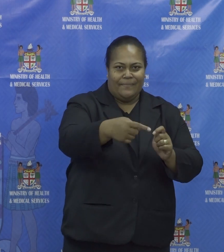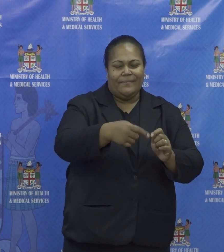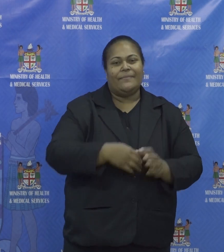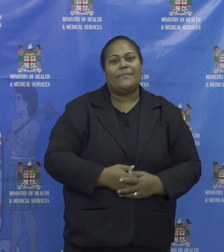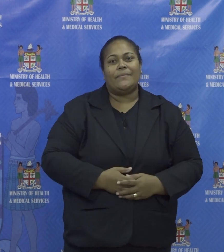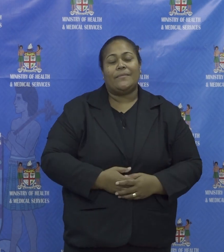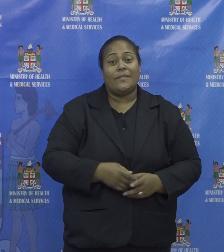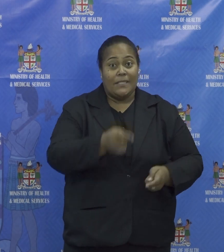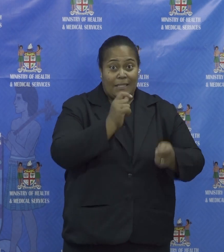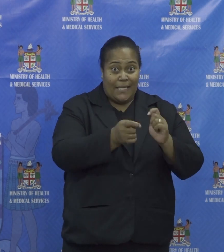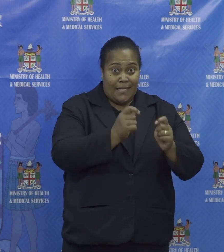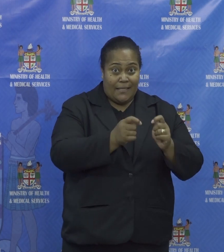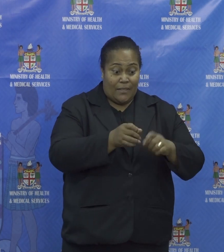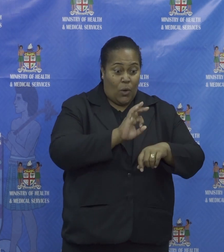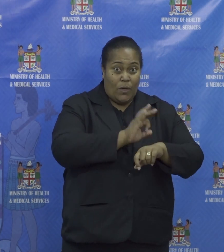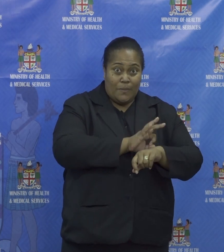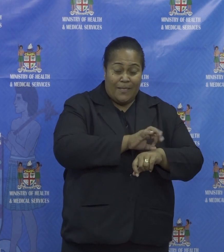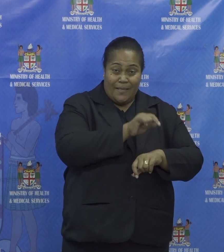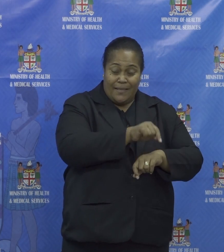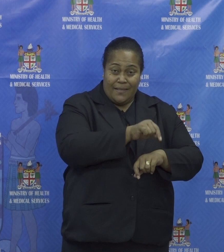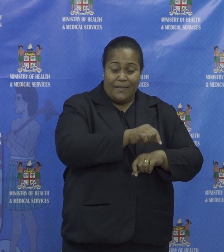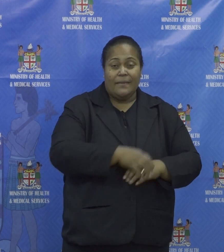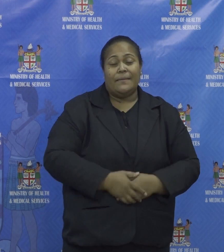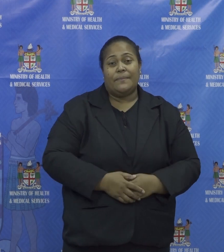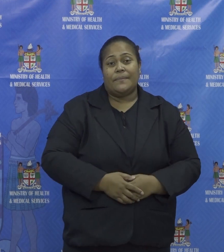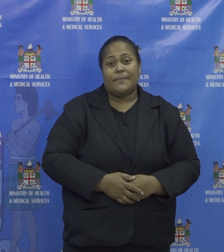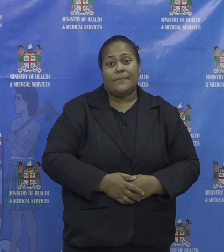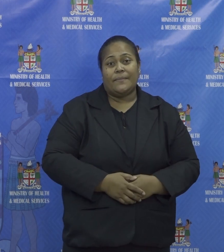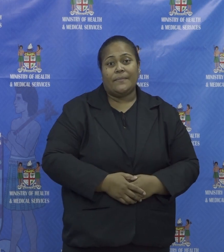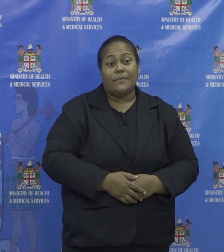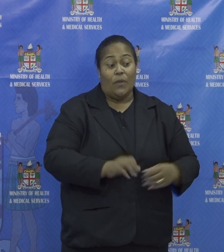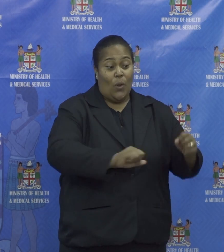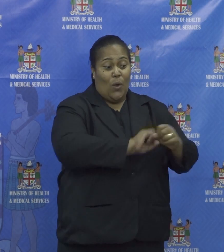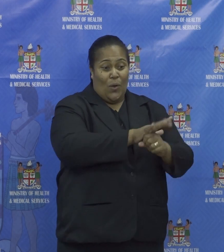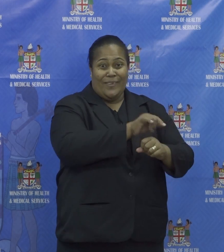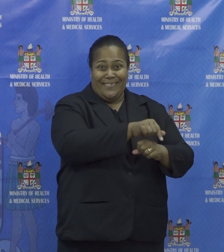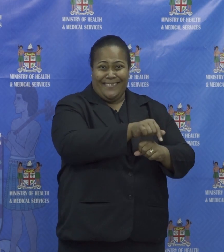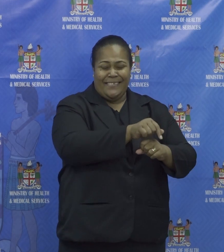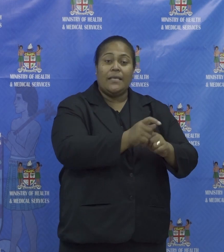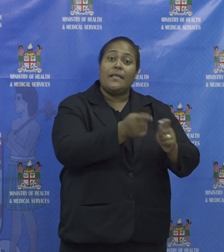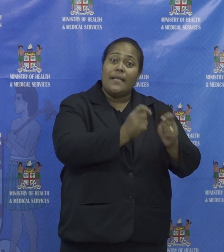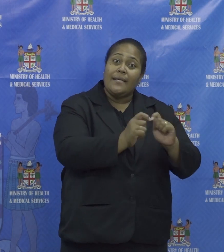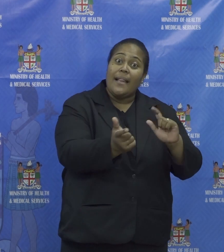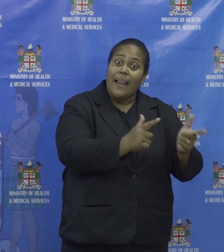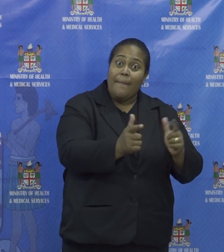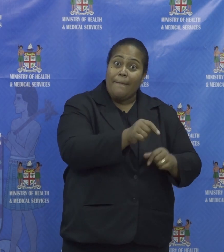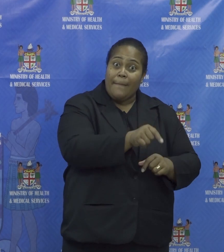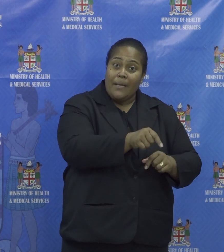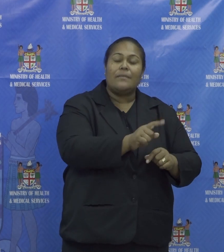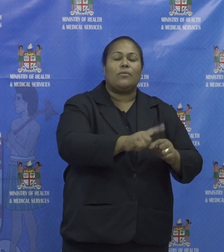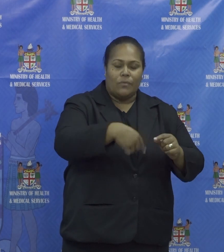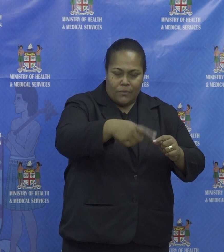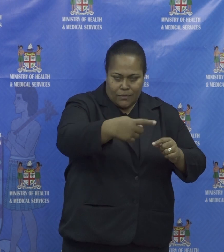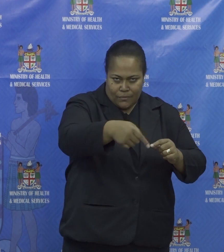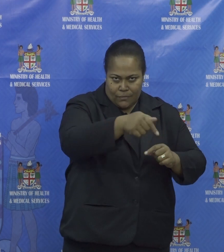The testing facility at the hospital, the COVID-19 testing facility at the hospital will continue